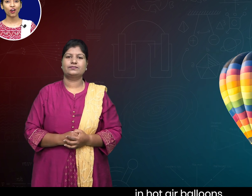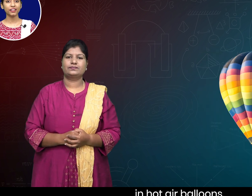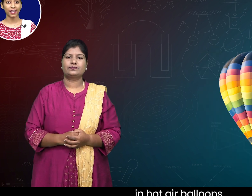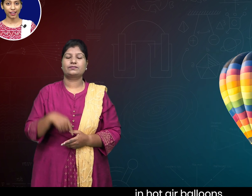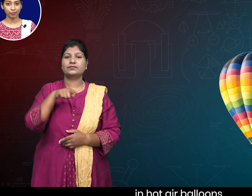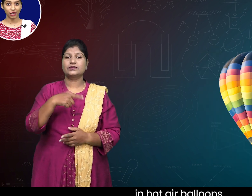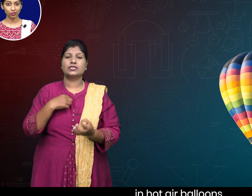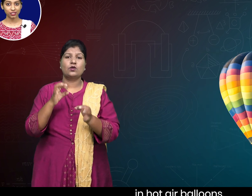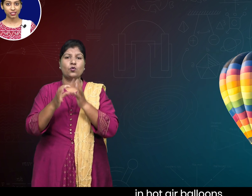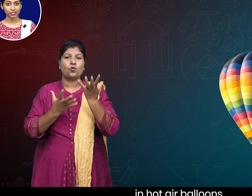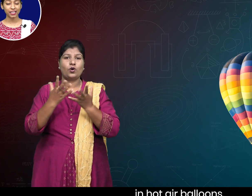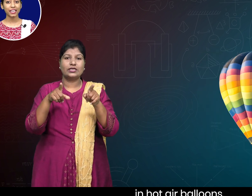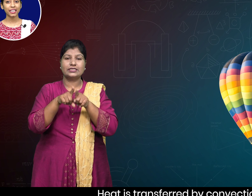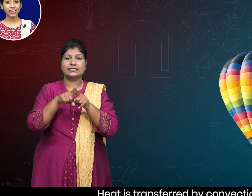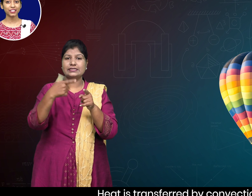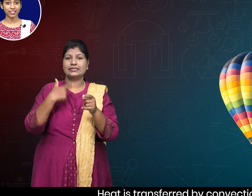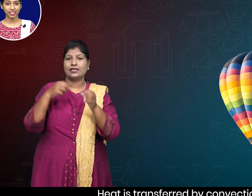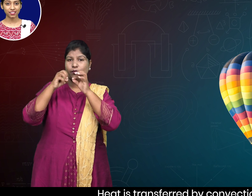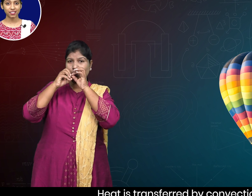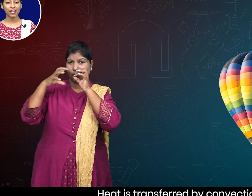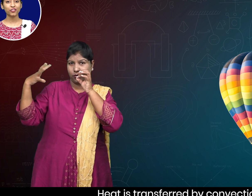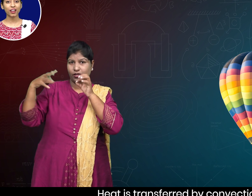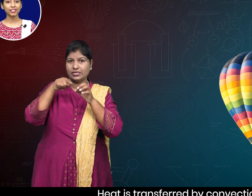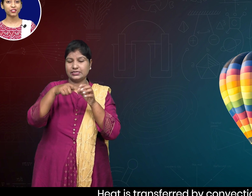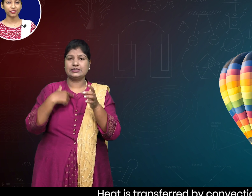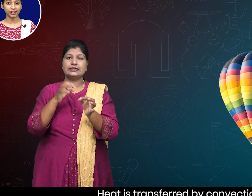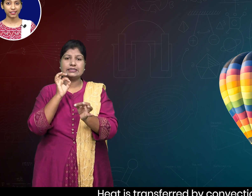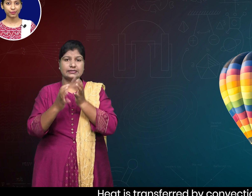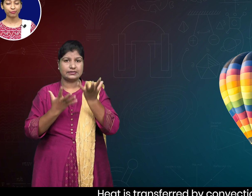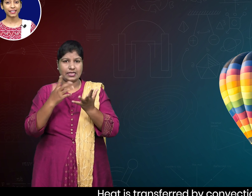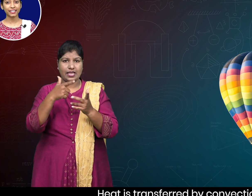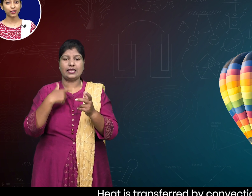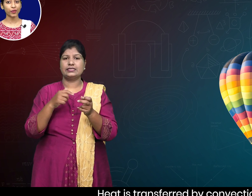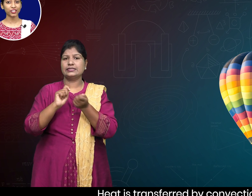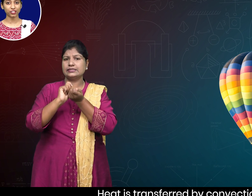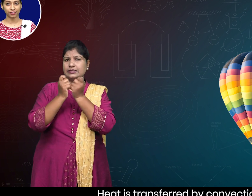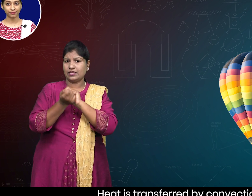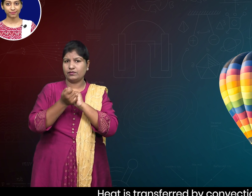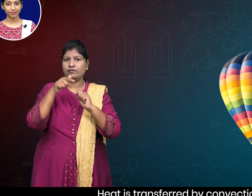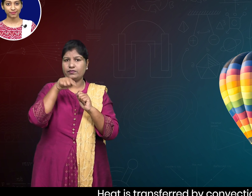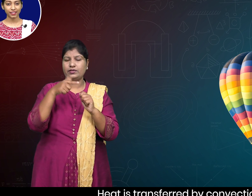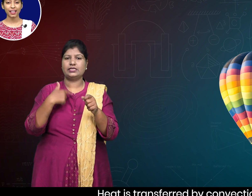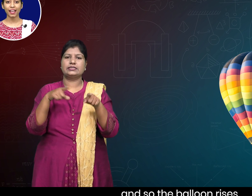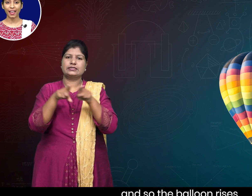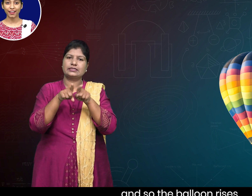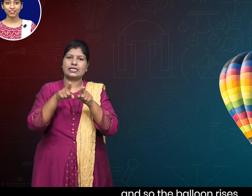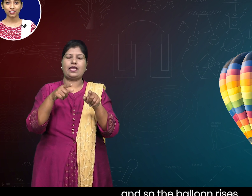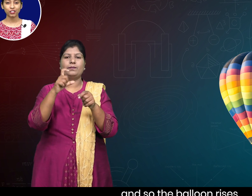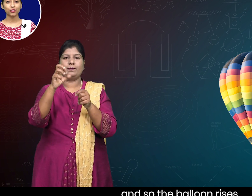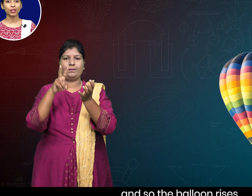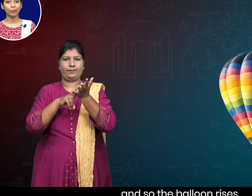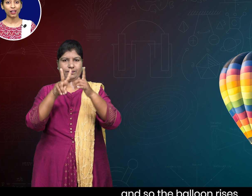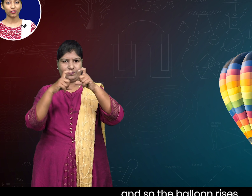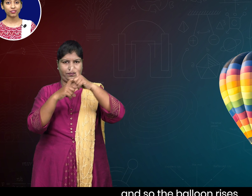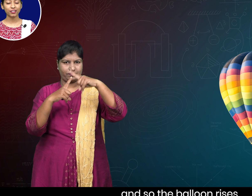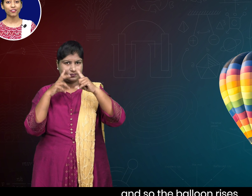In hot air balloons, heat is transferred by convection and